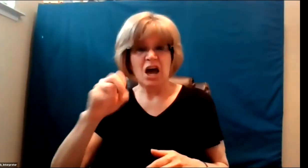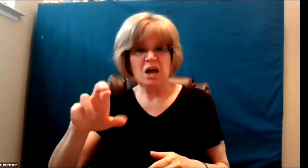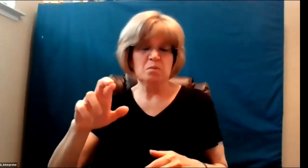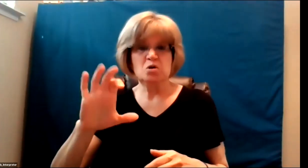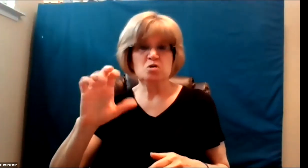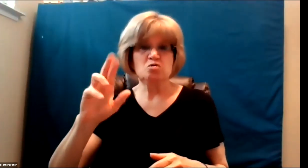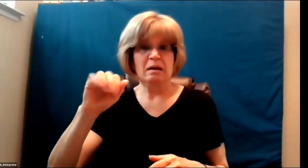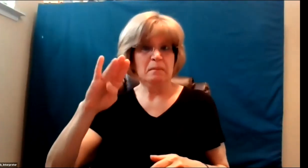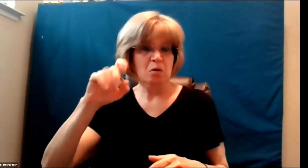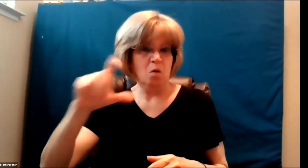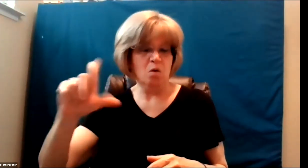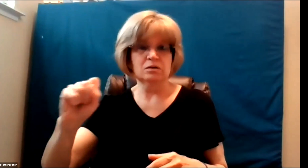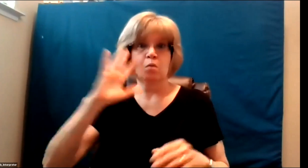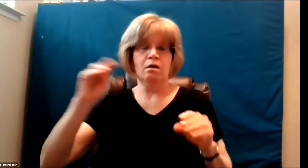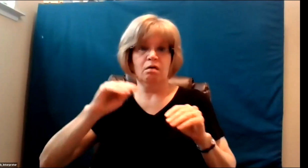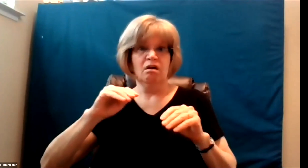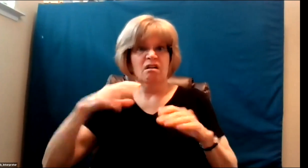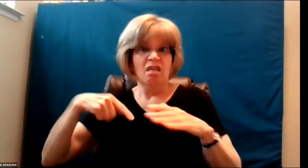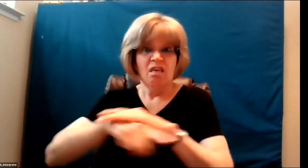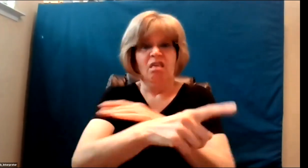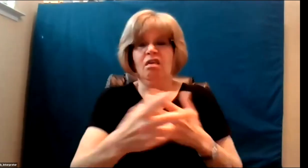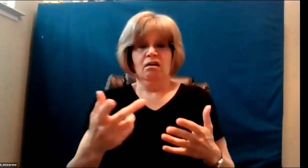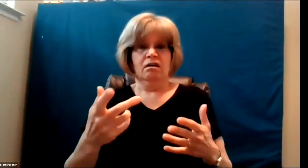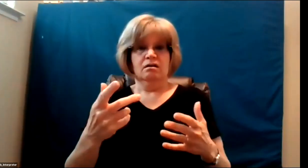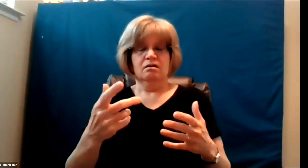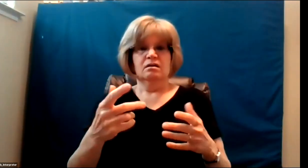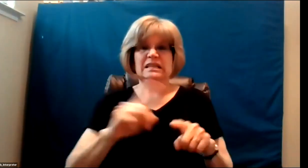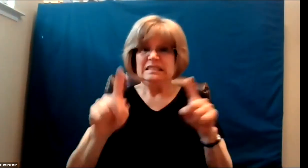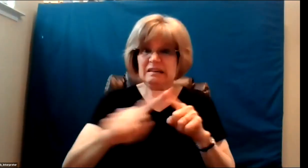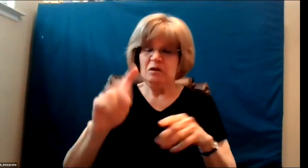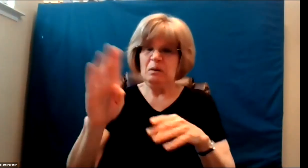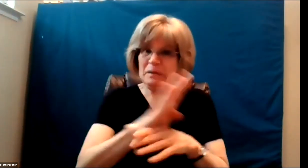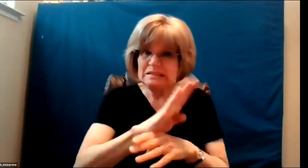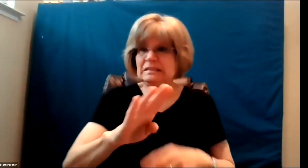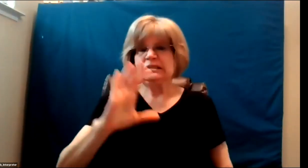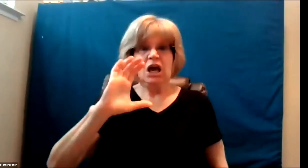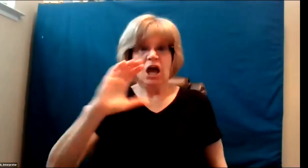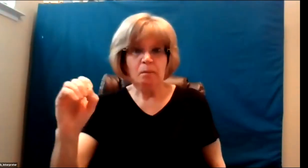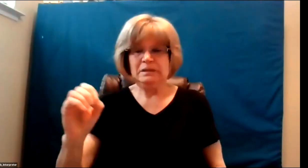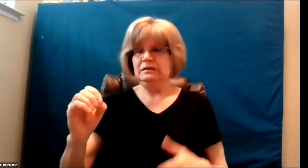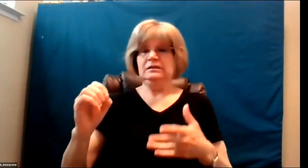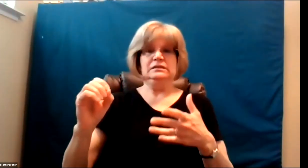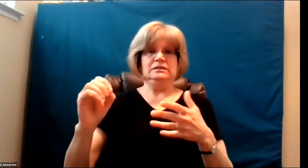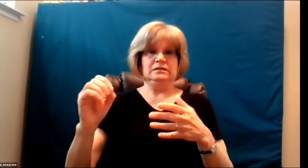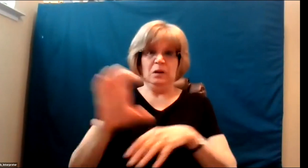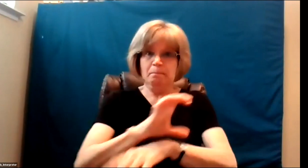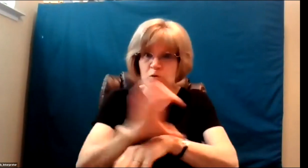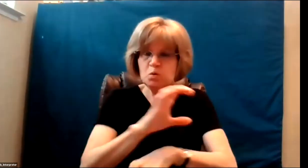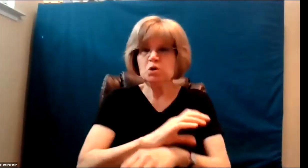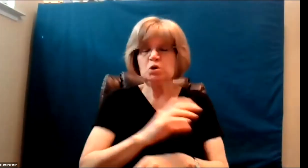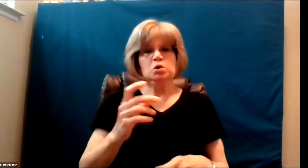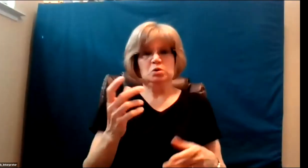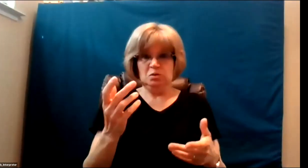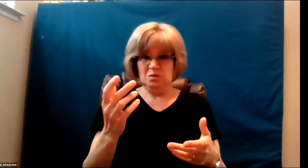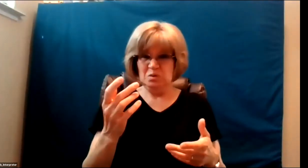digital devils than the solar winds hack or the colonial pipeline fuel crisis or this past week's damage to 20%